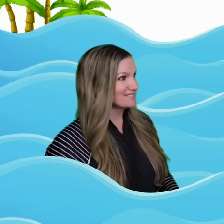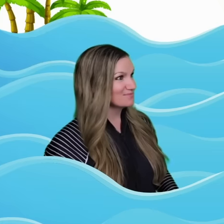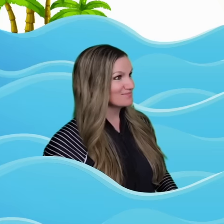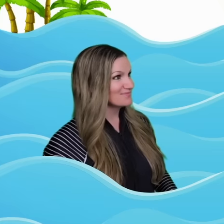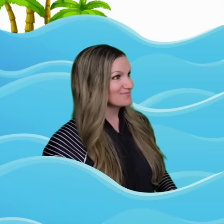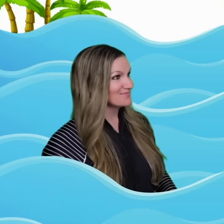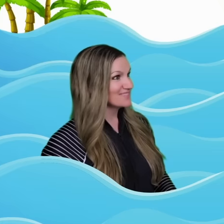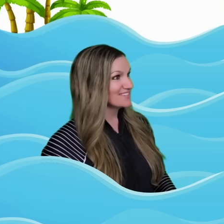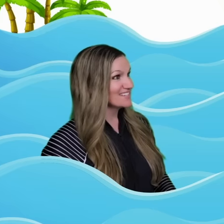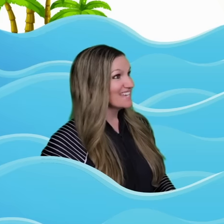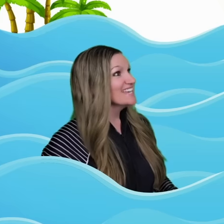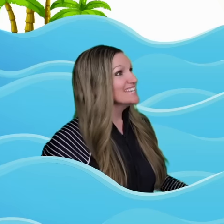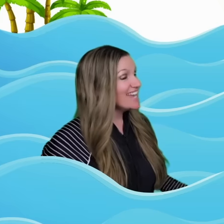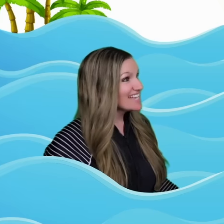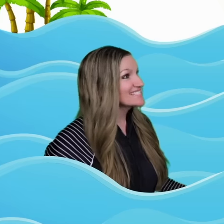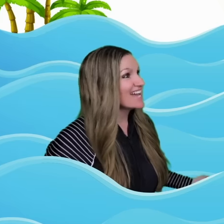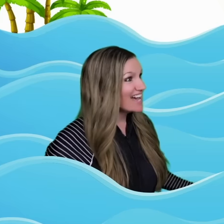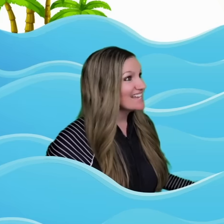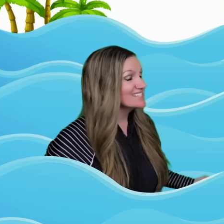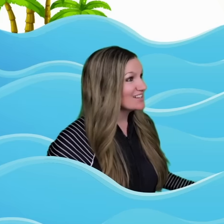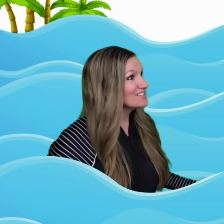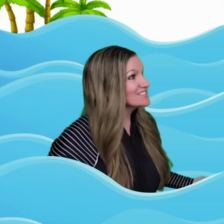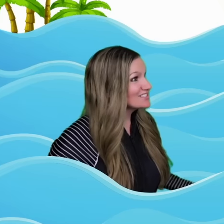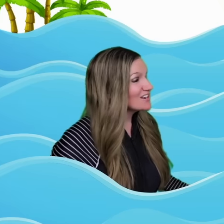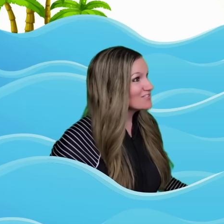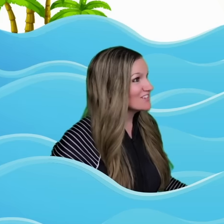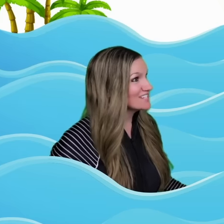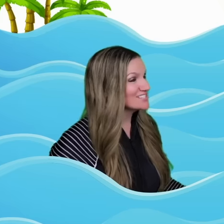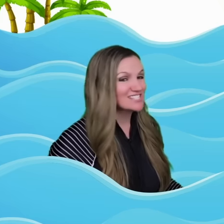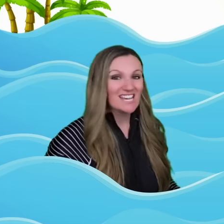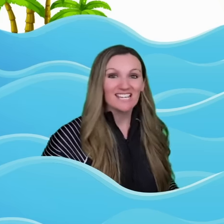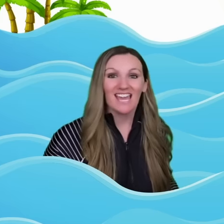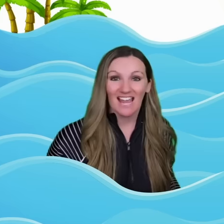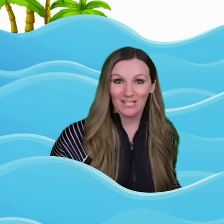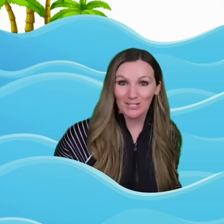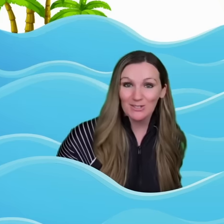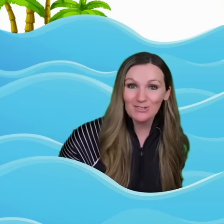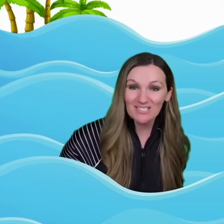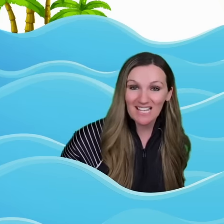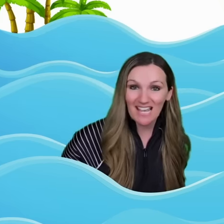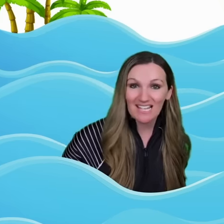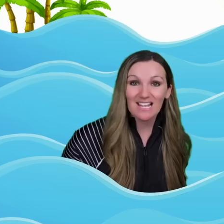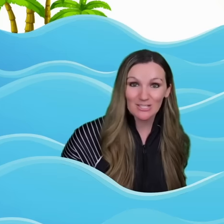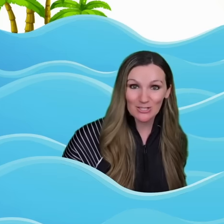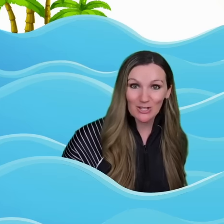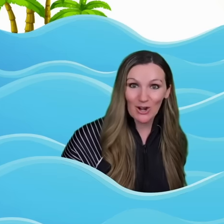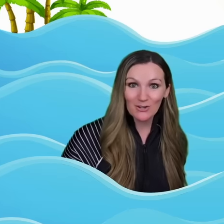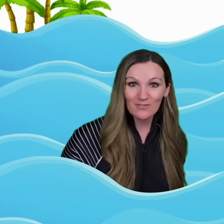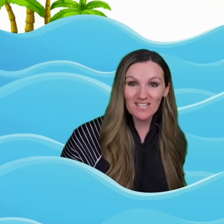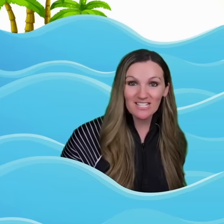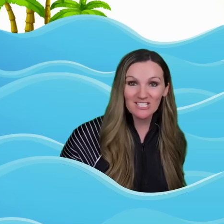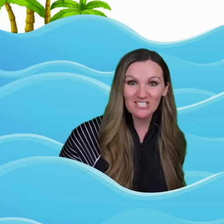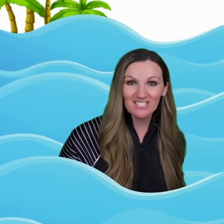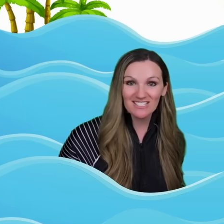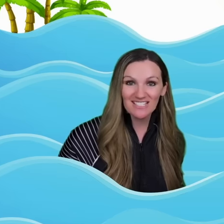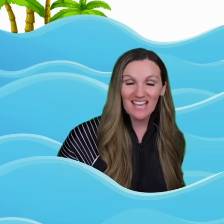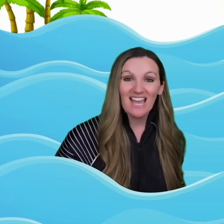a starfish? Yes, I saw a starfish. Can you say starfish? Can